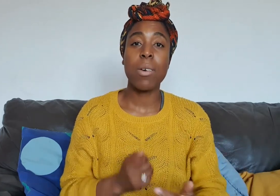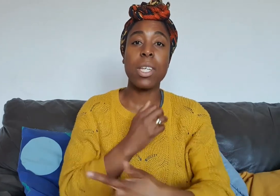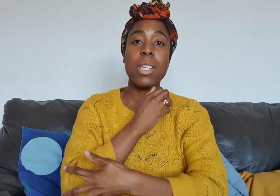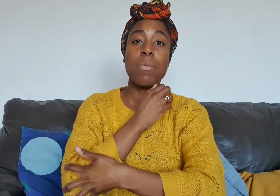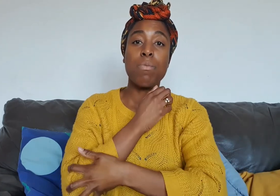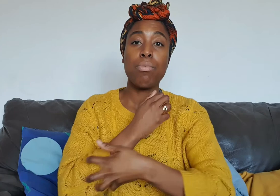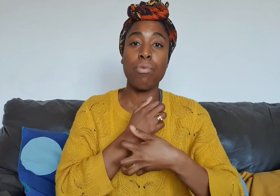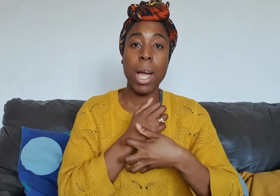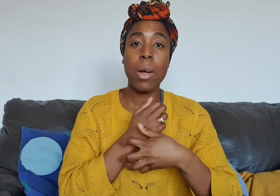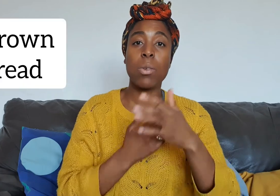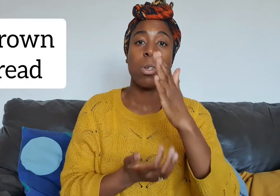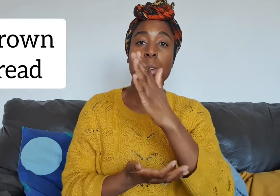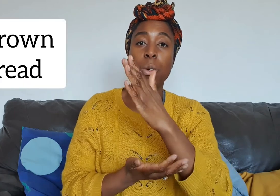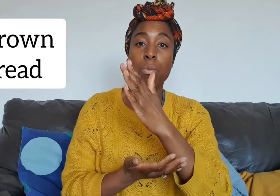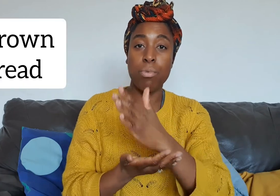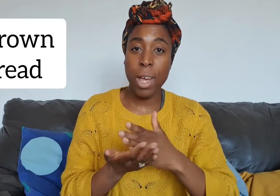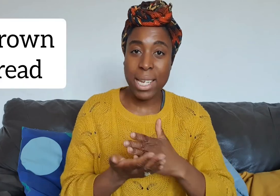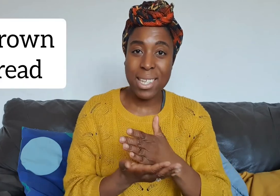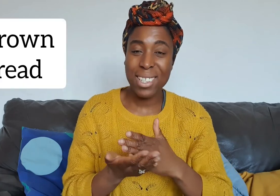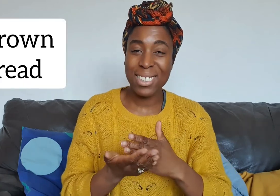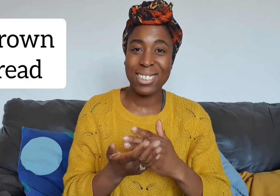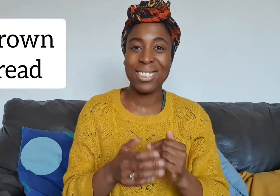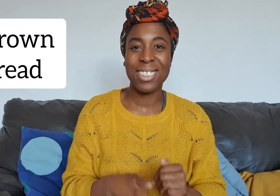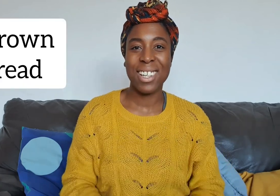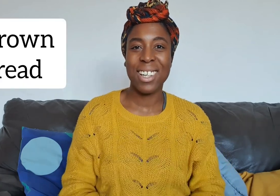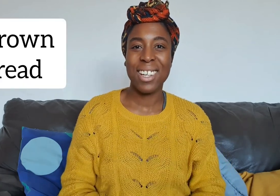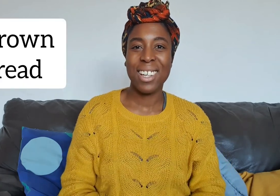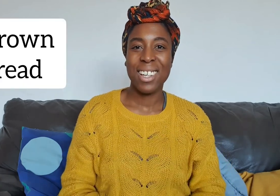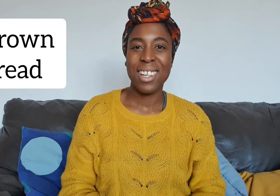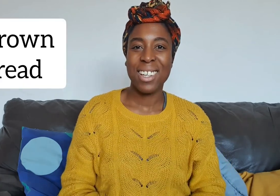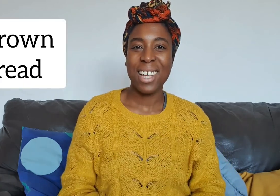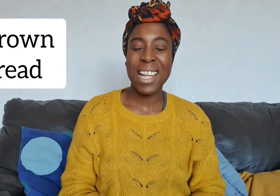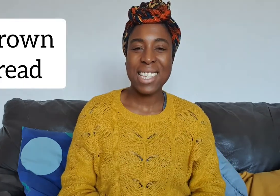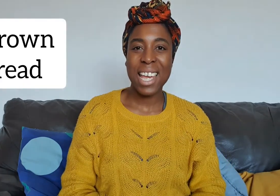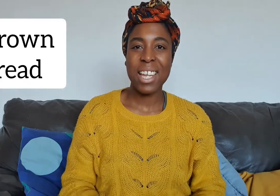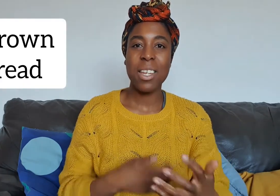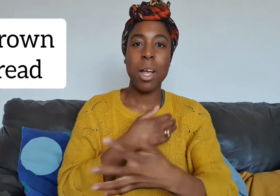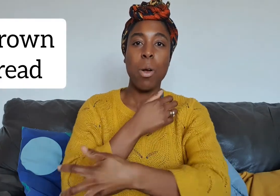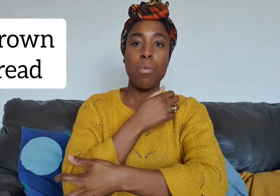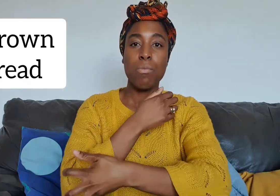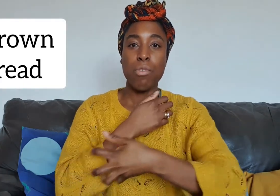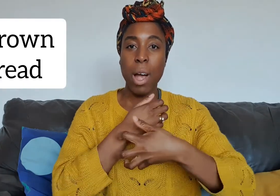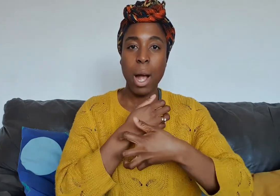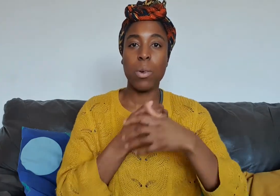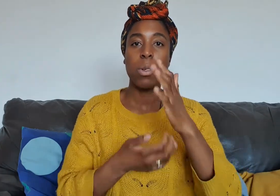is brown bread. And again.